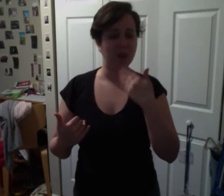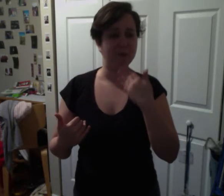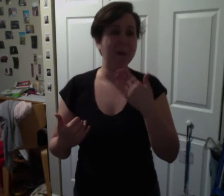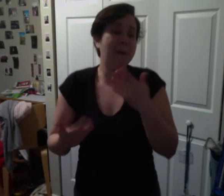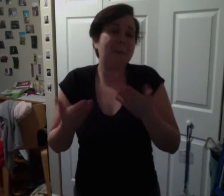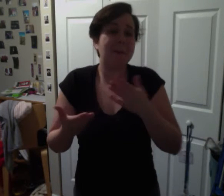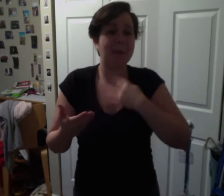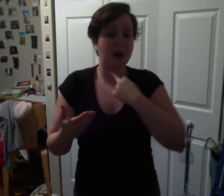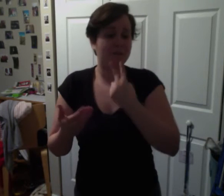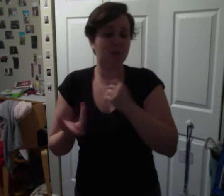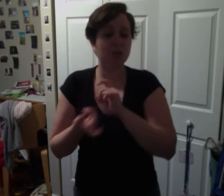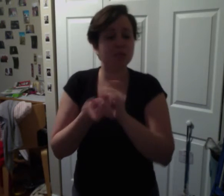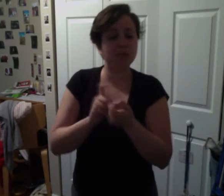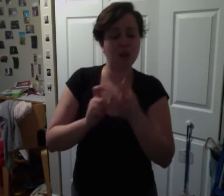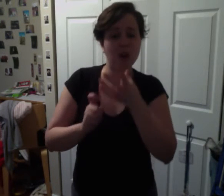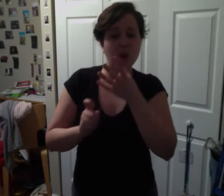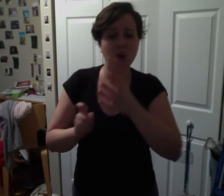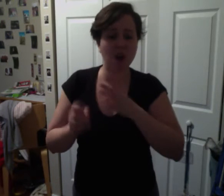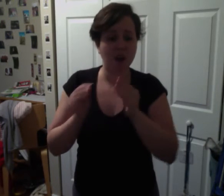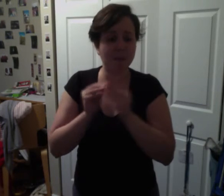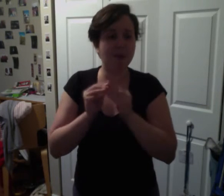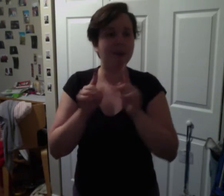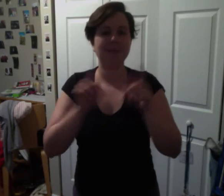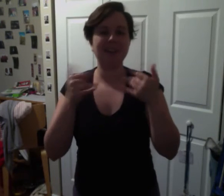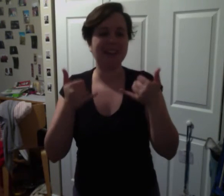love, and I try to live that way every day.